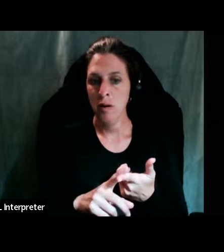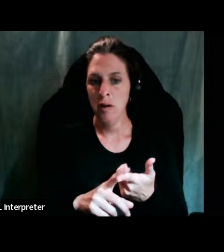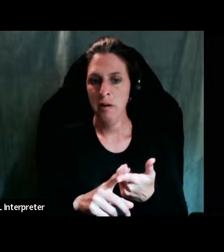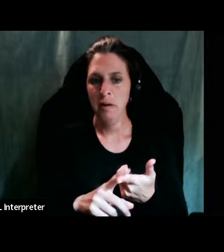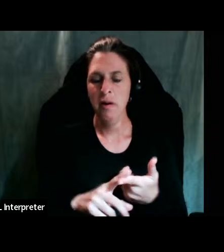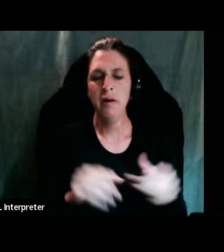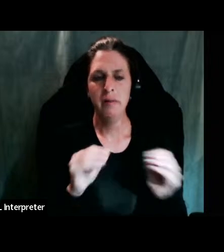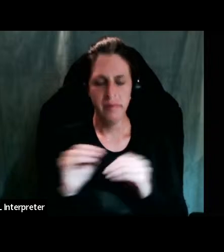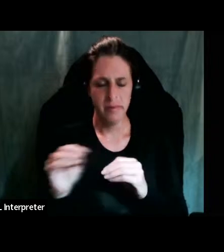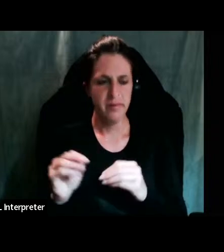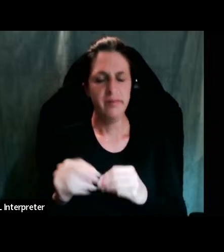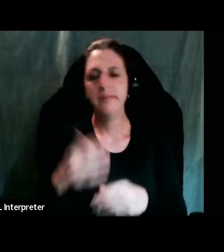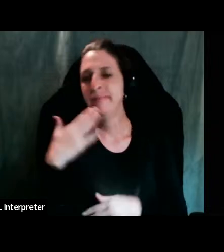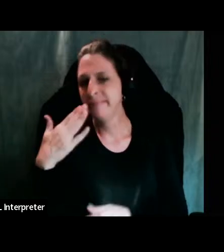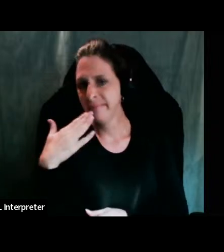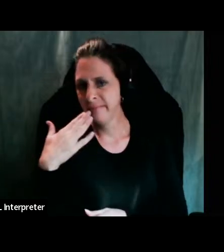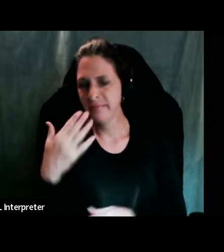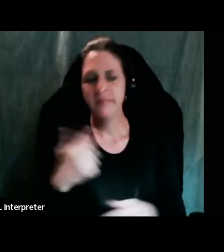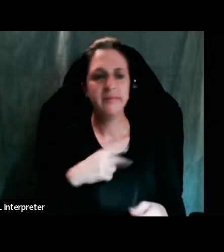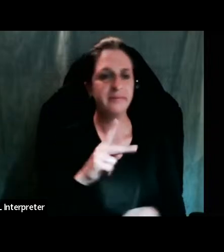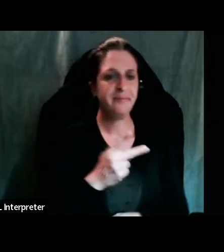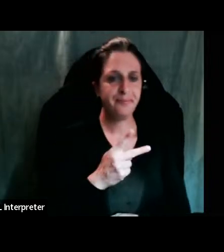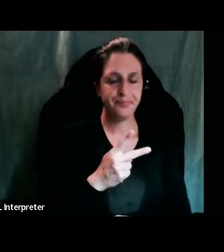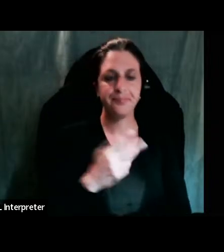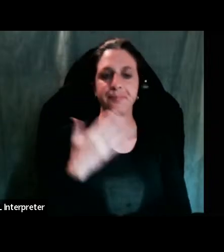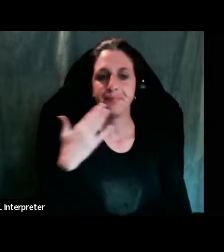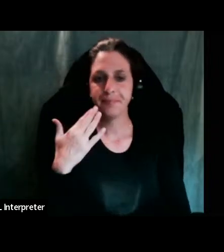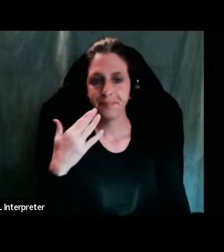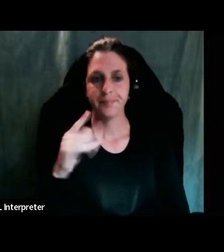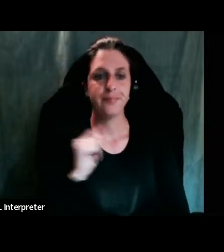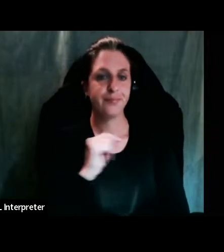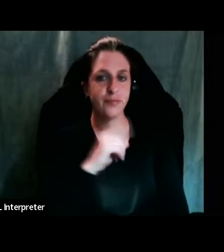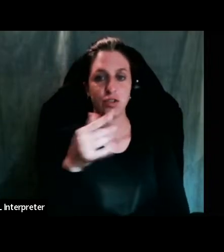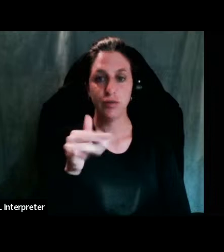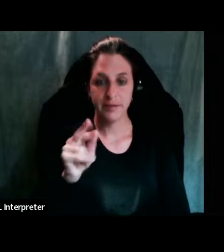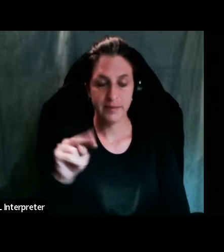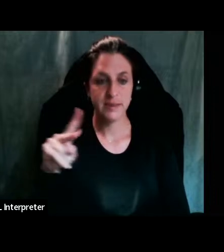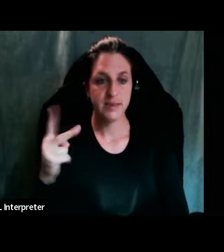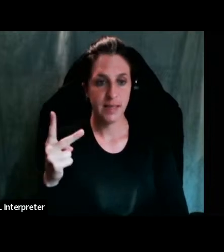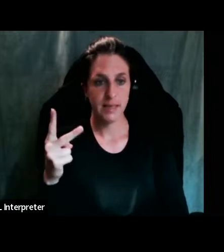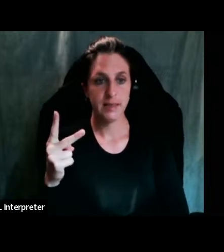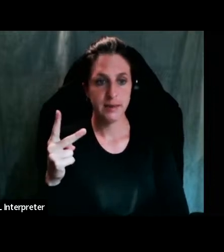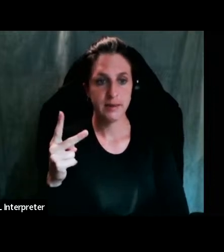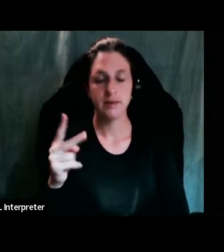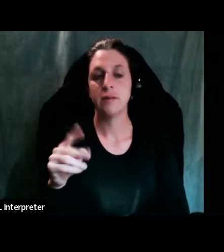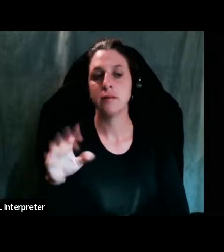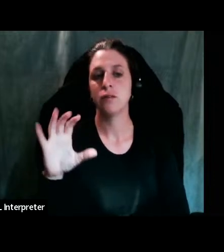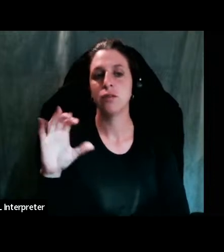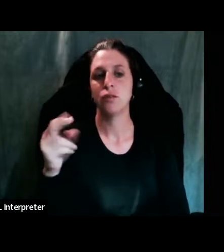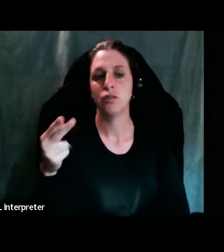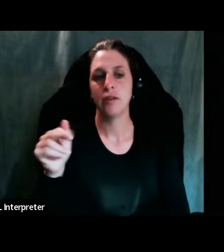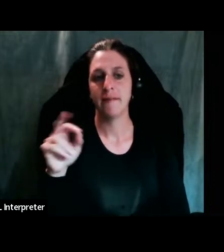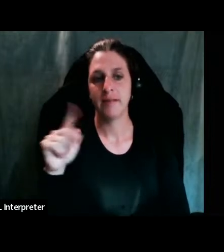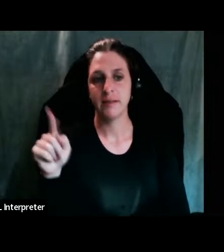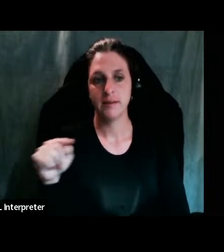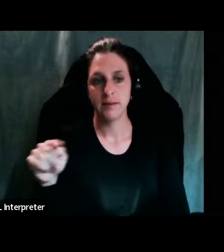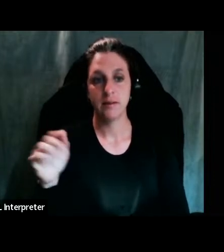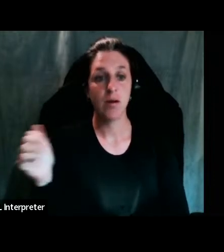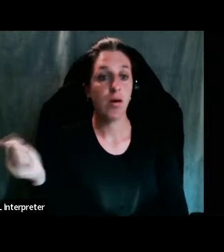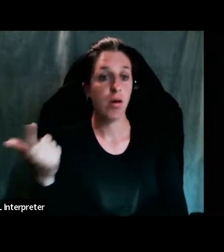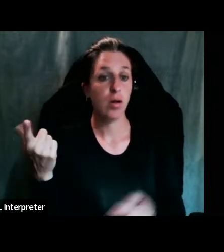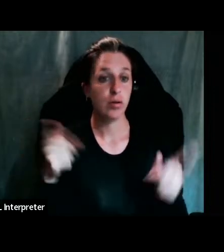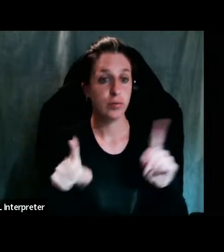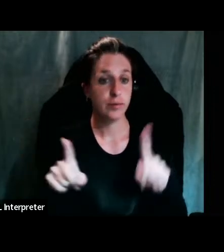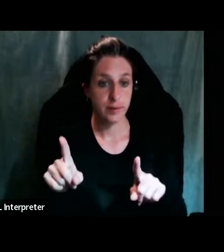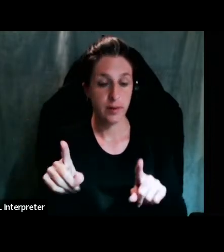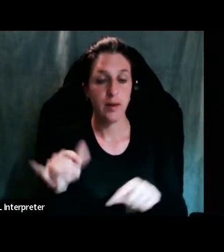Motion. Thank you. I'll second that. Okay, motion by trustee Griffin and a second by trustee Chavez. All in favor? Aye.